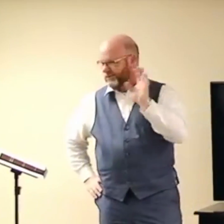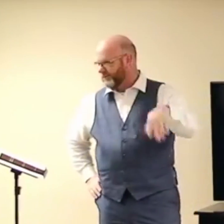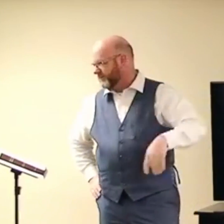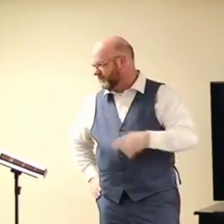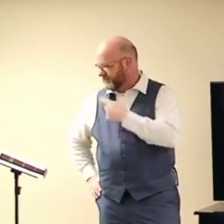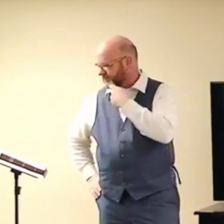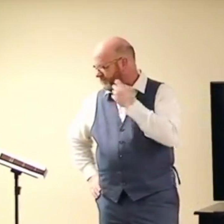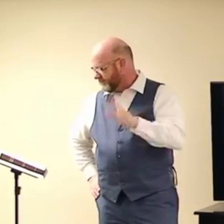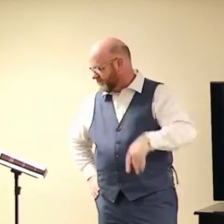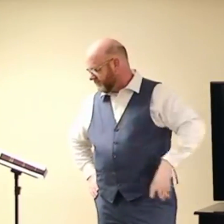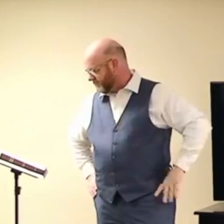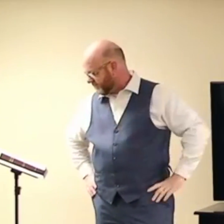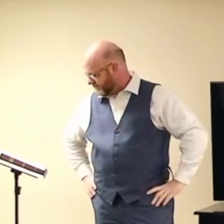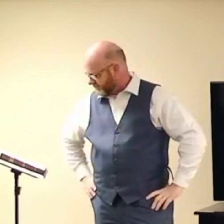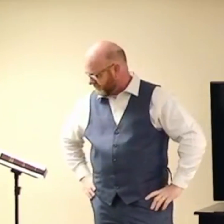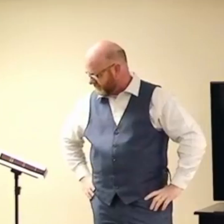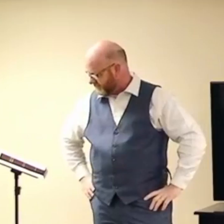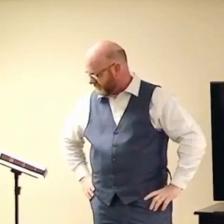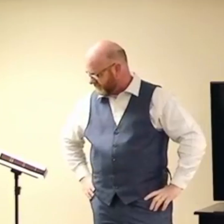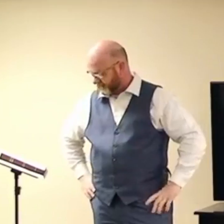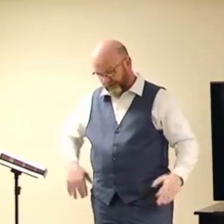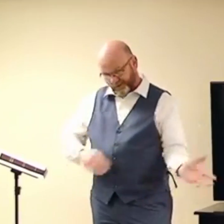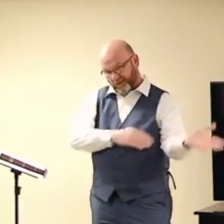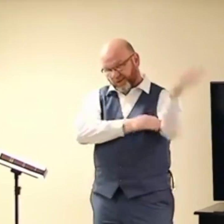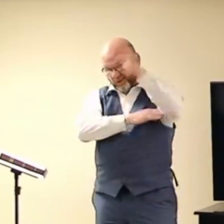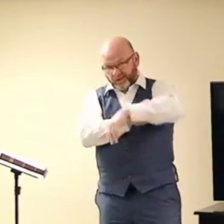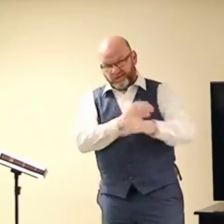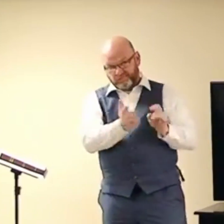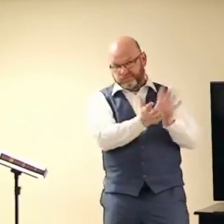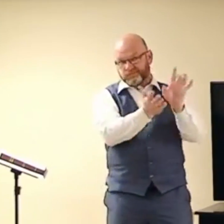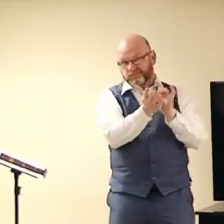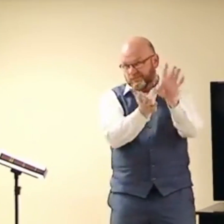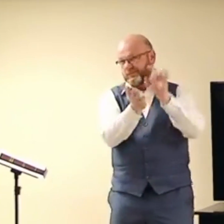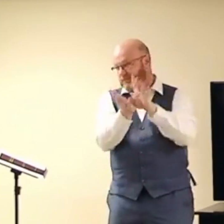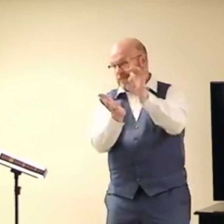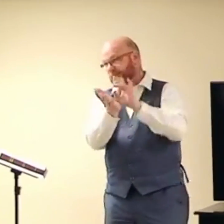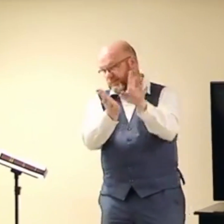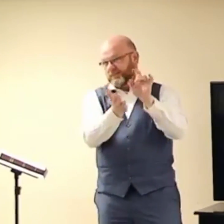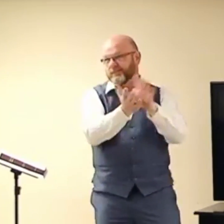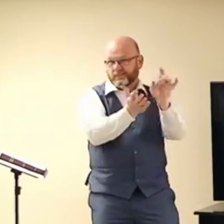And I thought, that's boring. Who wants to watch a guy kick a ball all day? Whatever.